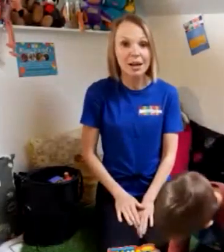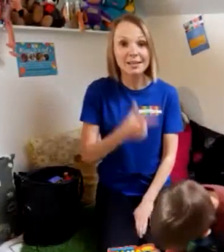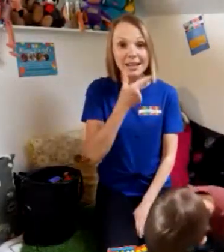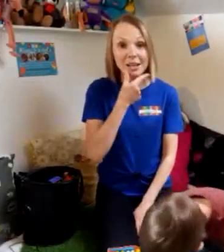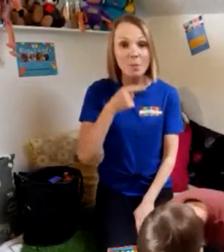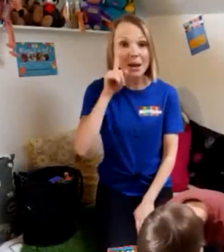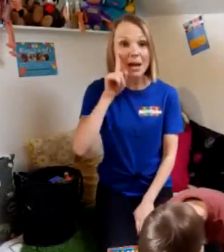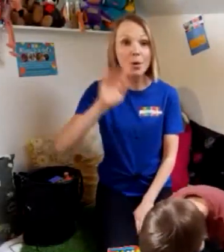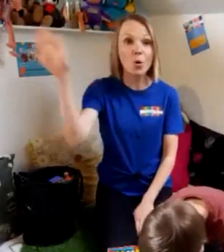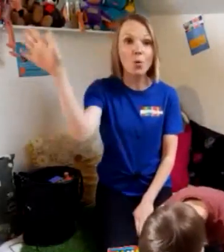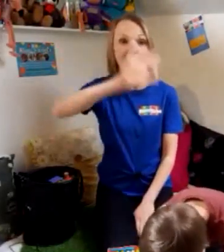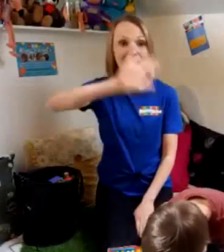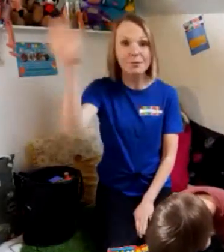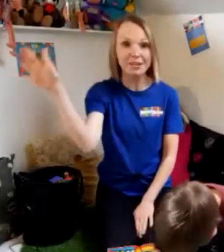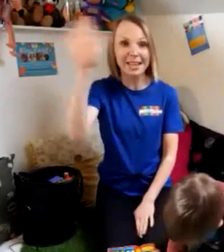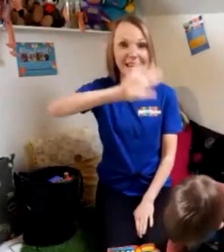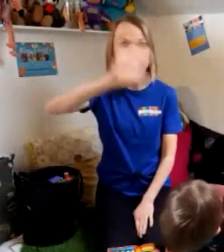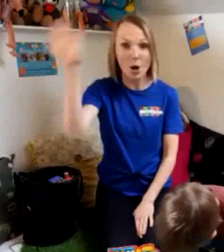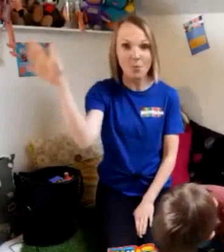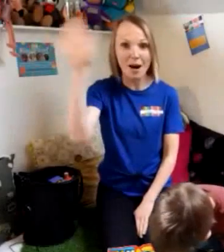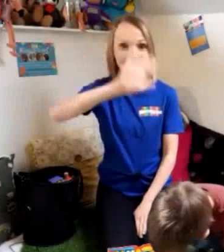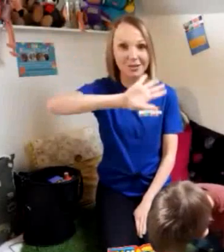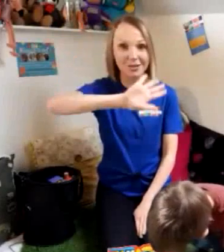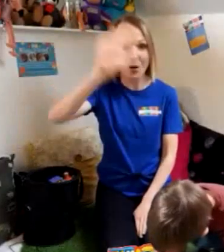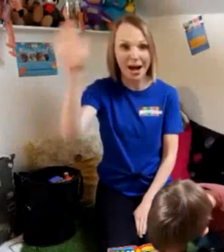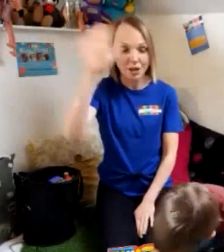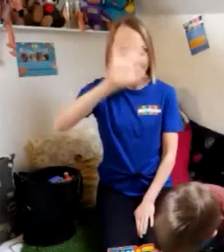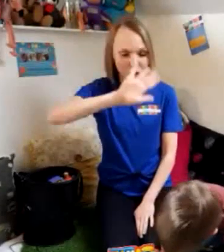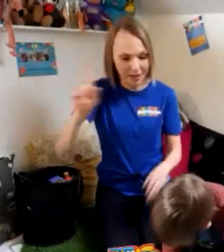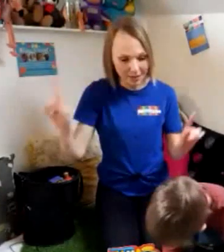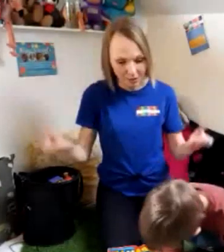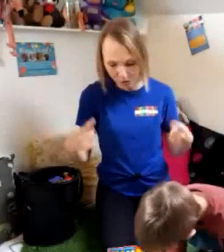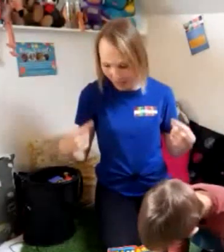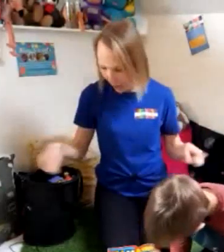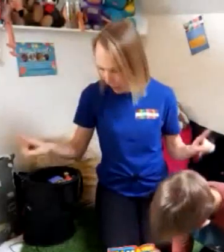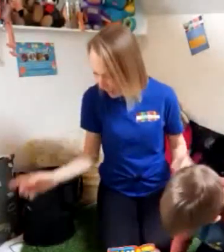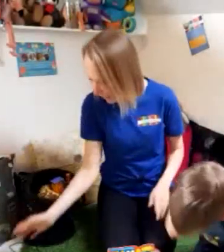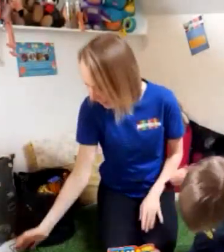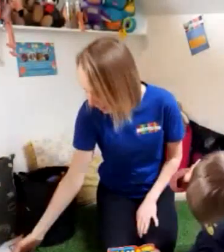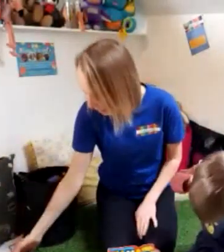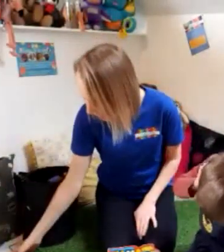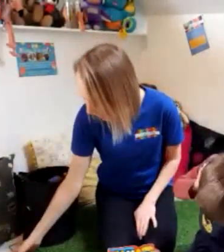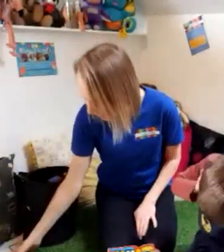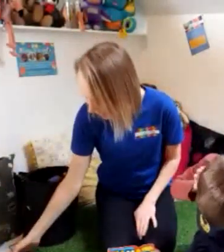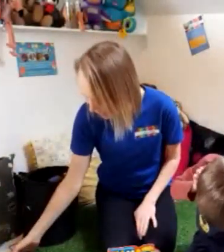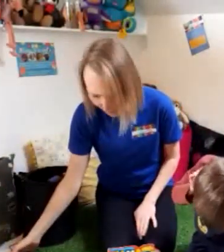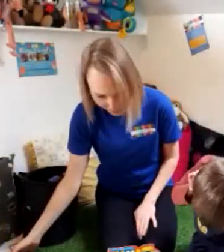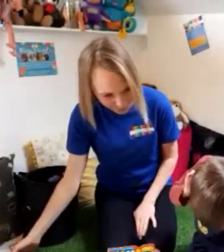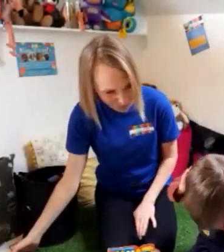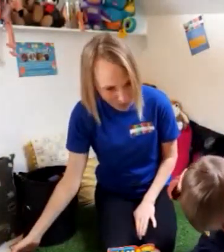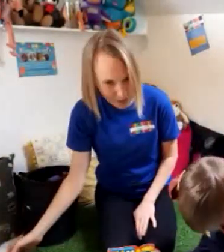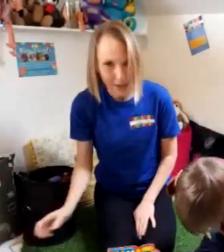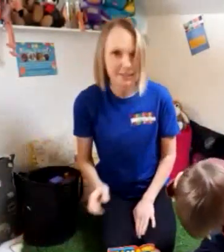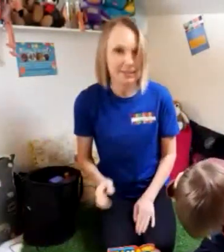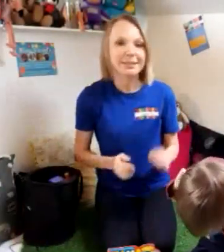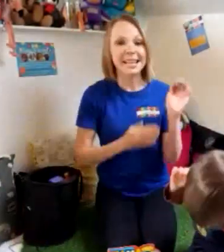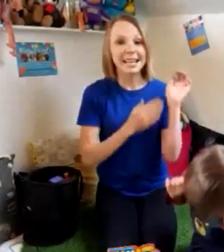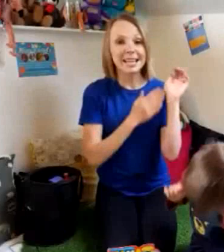see the people wave as they go by as well. Shall we get some music going? You ready, Abbas? See the